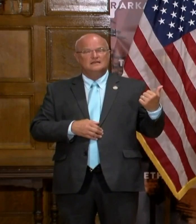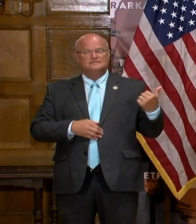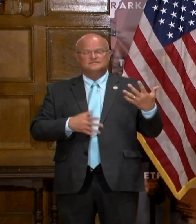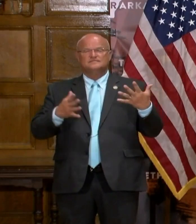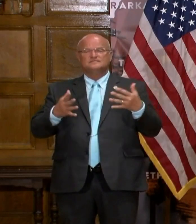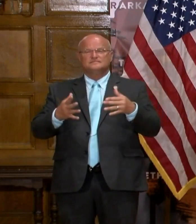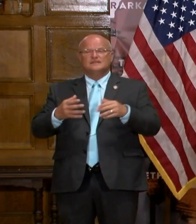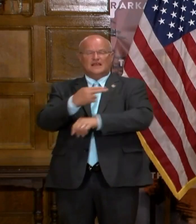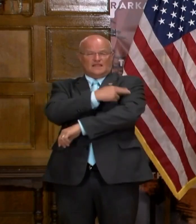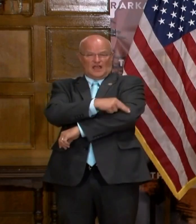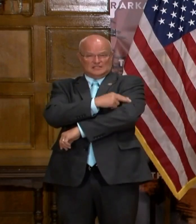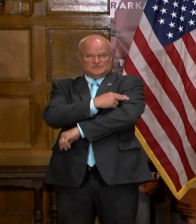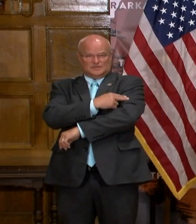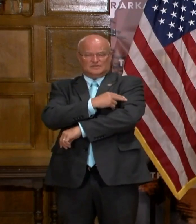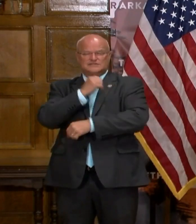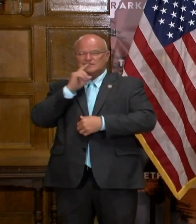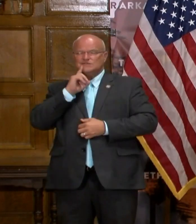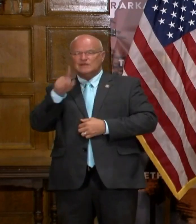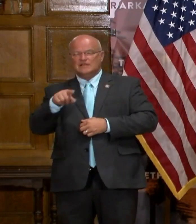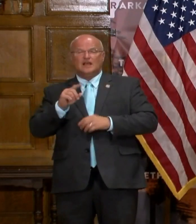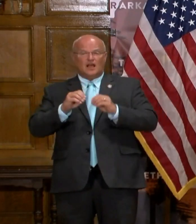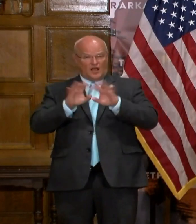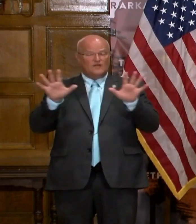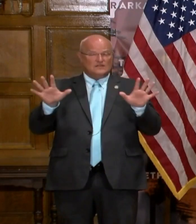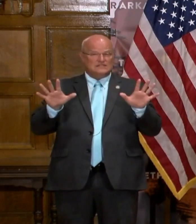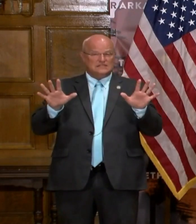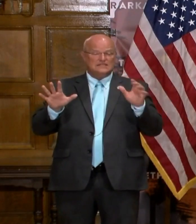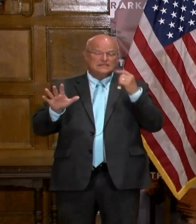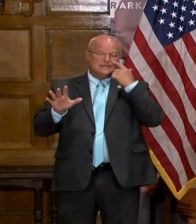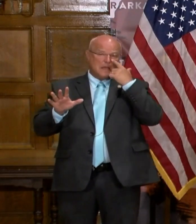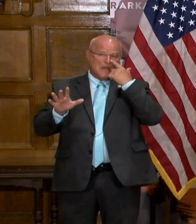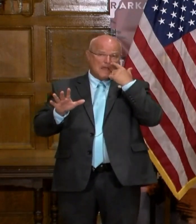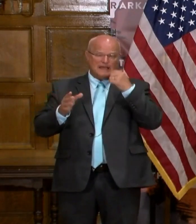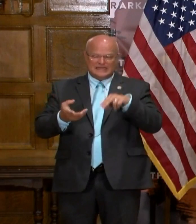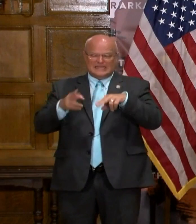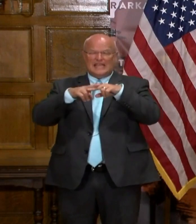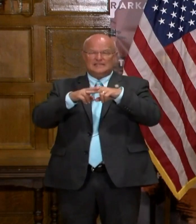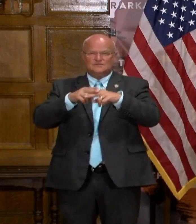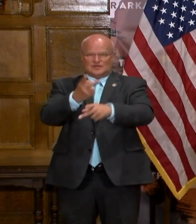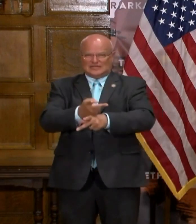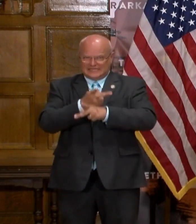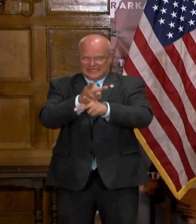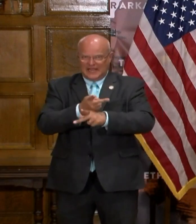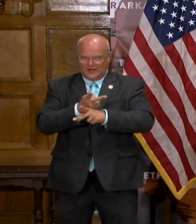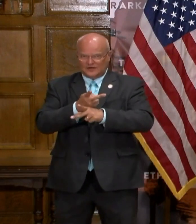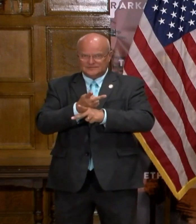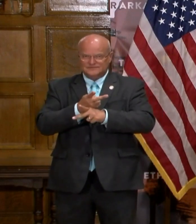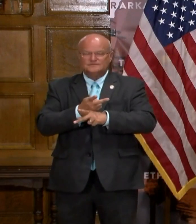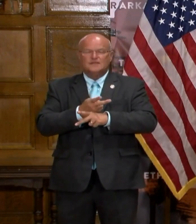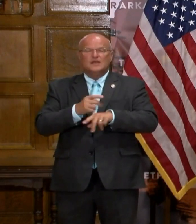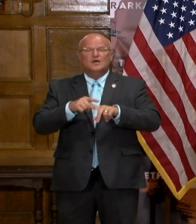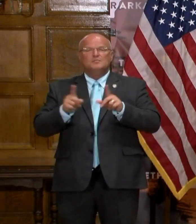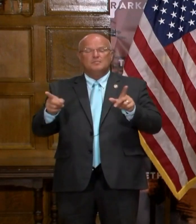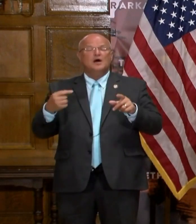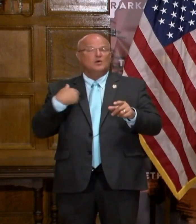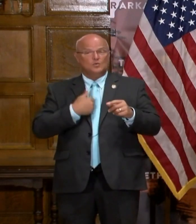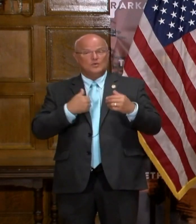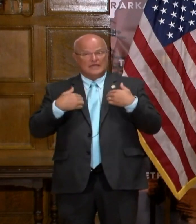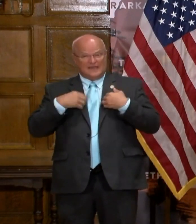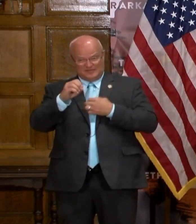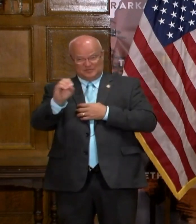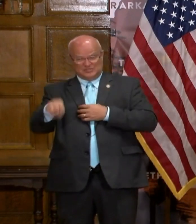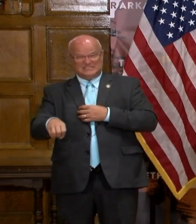to the institution, not directed. Obviously, it is an extra precaution, and we do